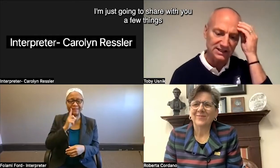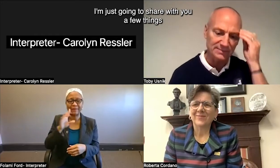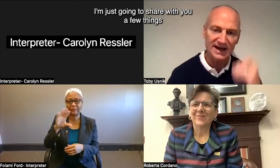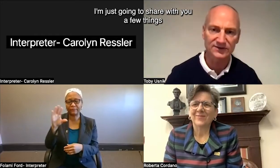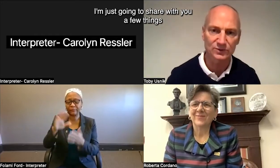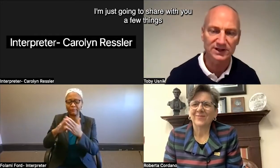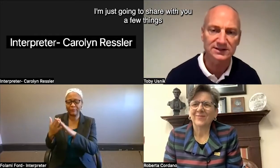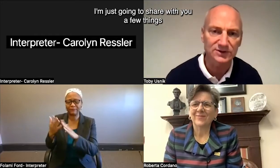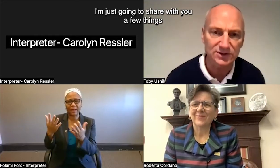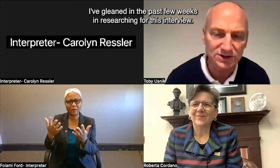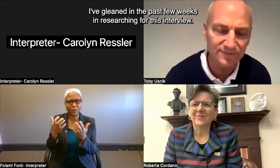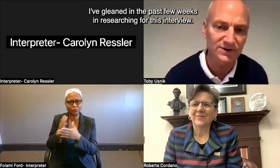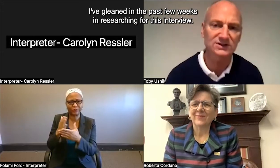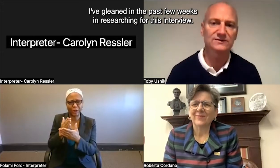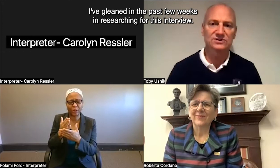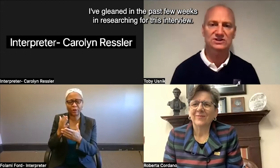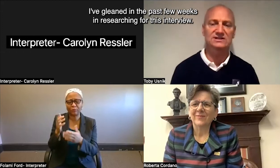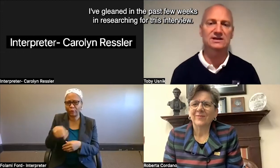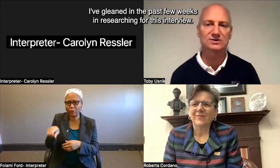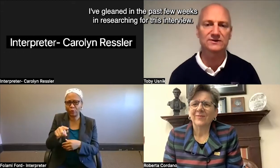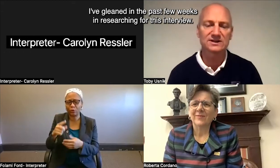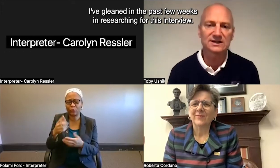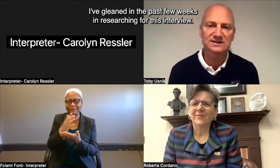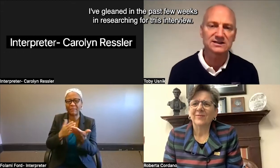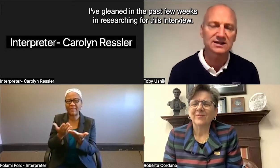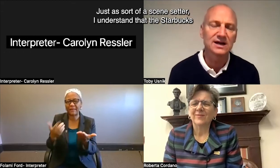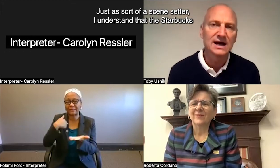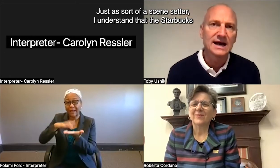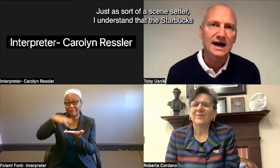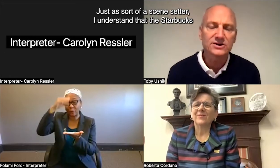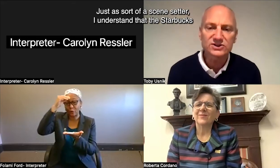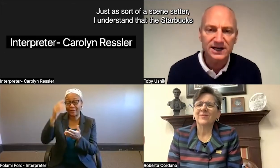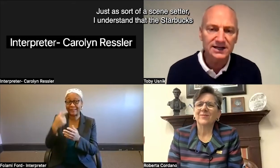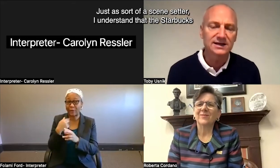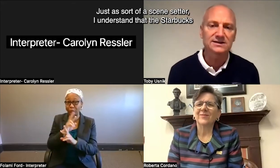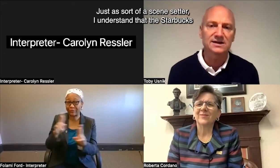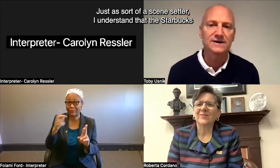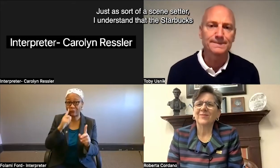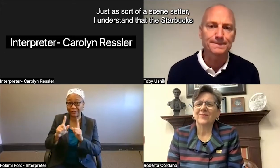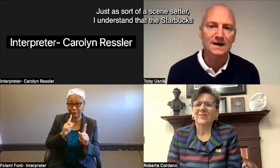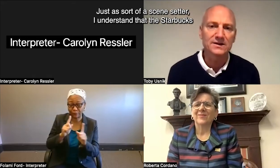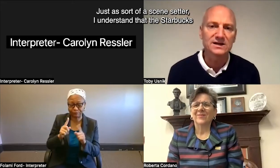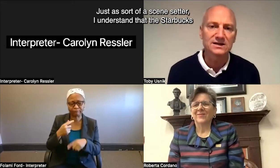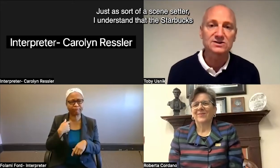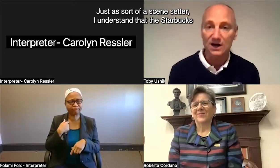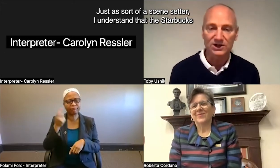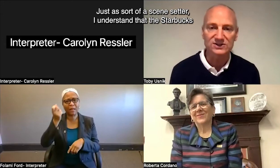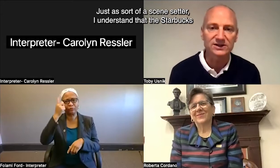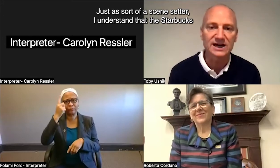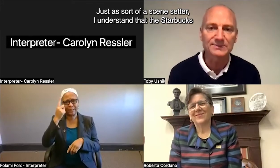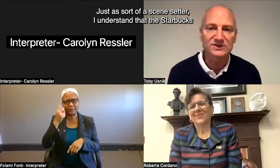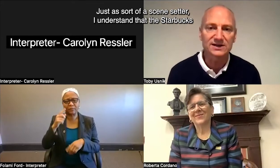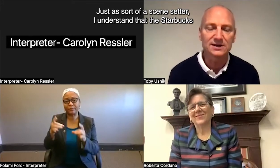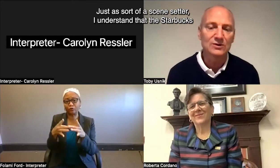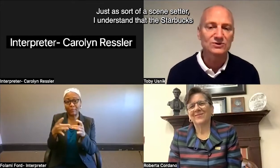I've gleaned in the past few weeks in researching for this interview, just as a sort of a scene setter. I understand that the Starbucks